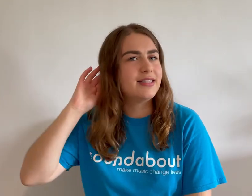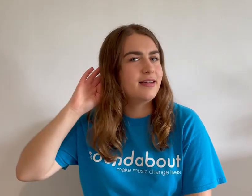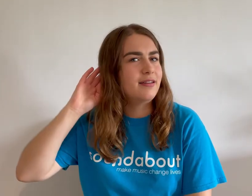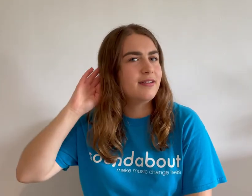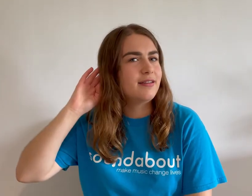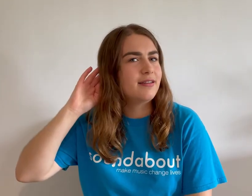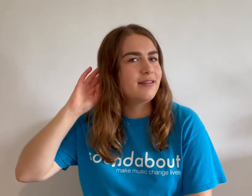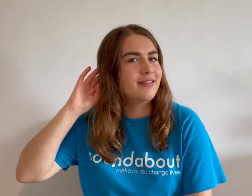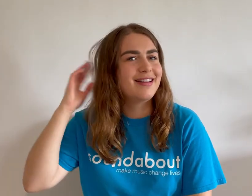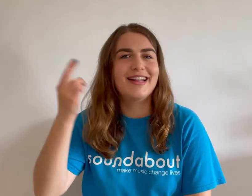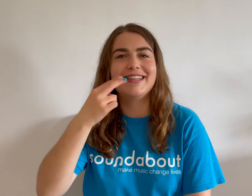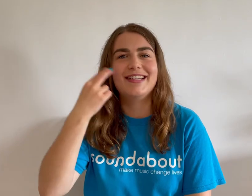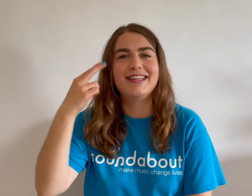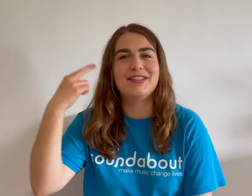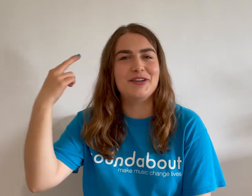listen to the song.